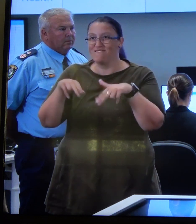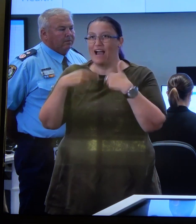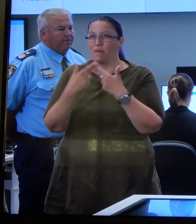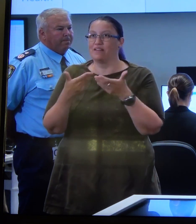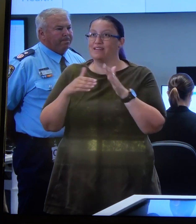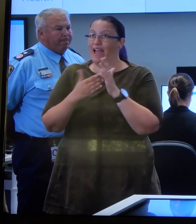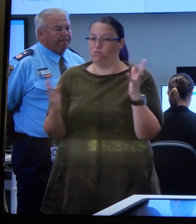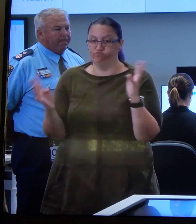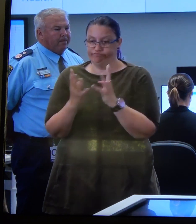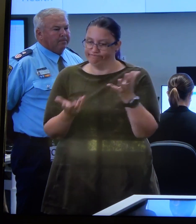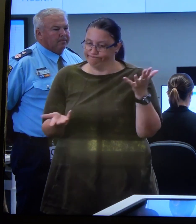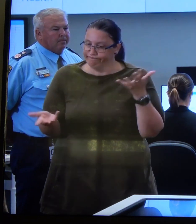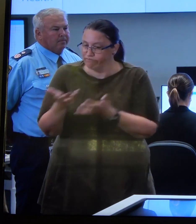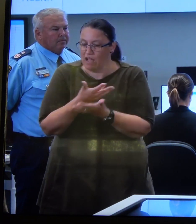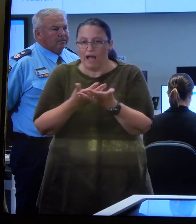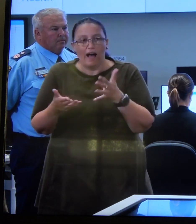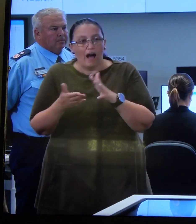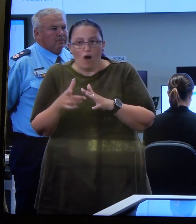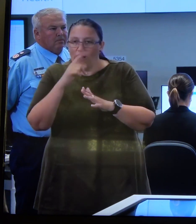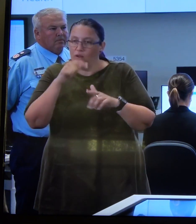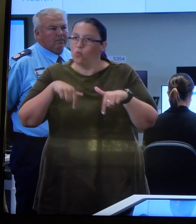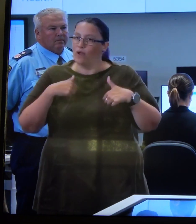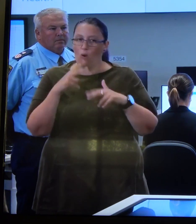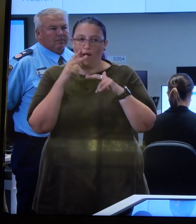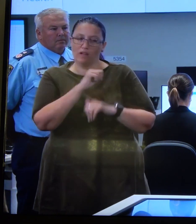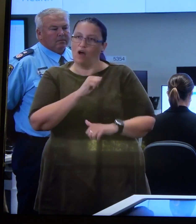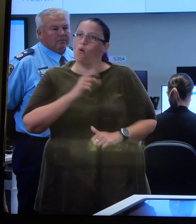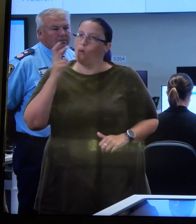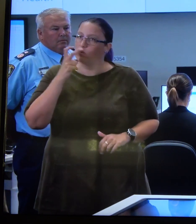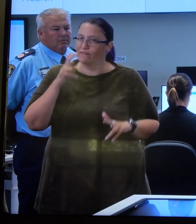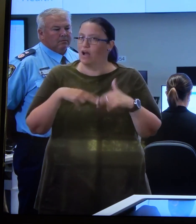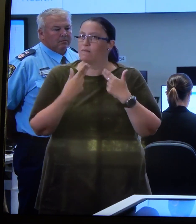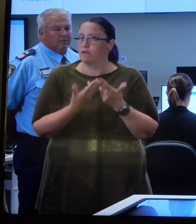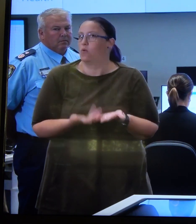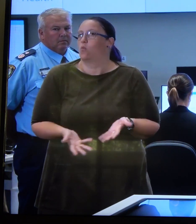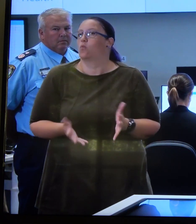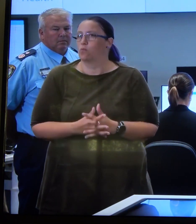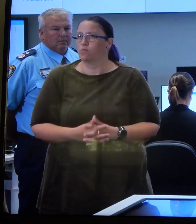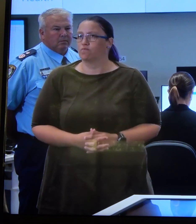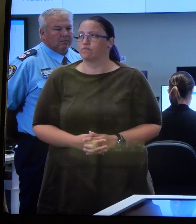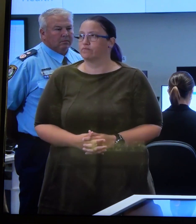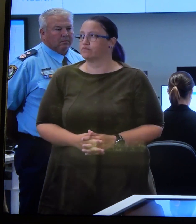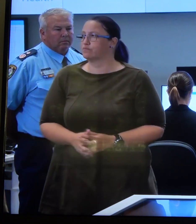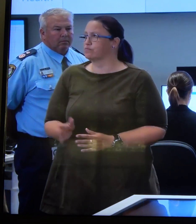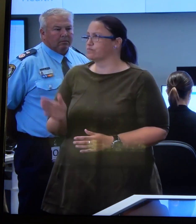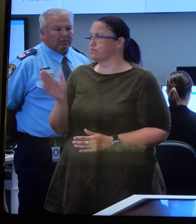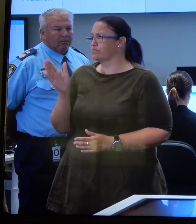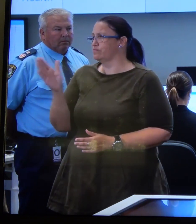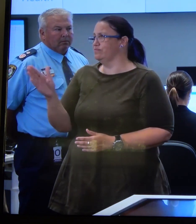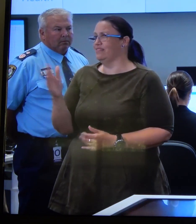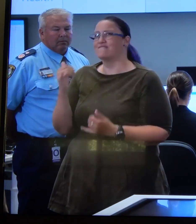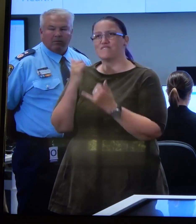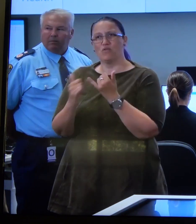is their strategy for protecting elderly people.